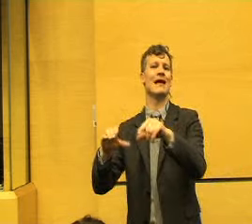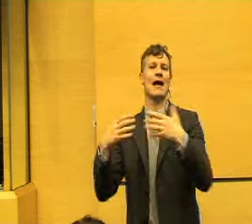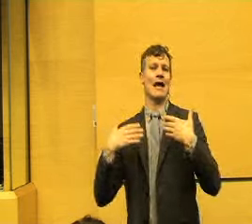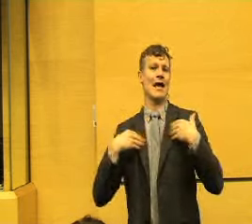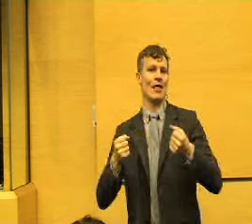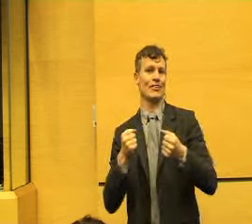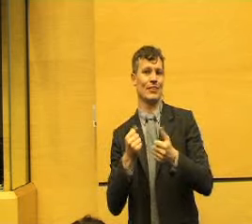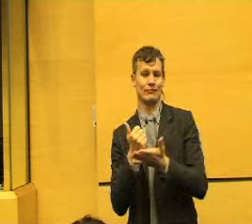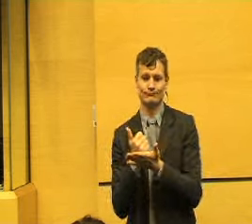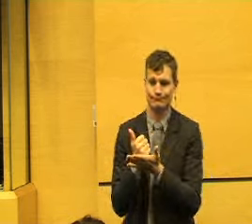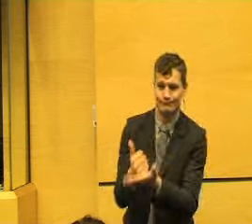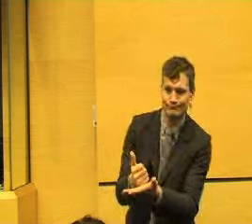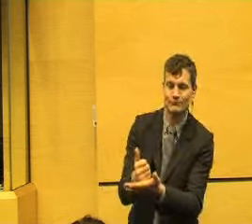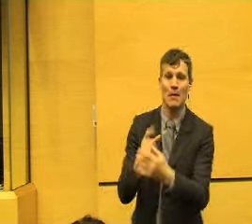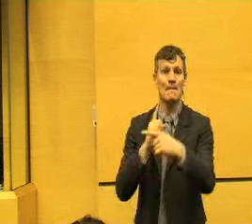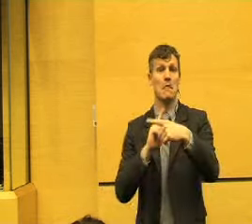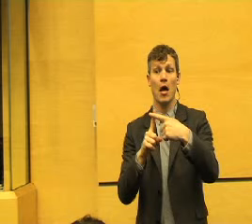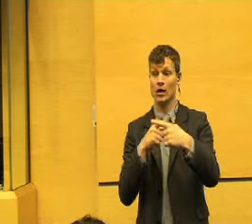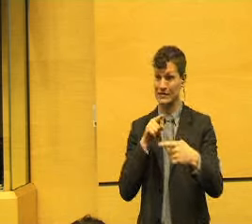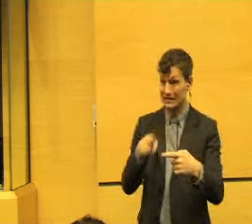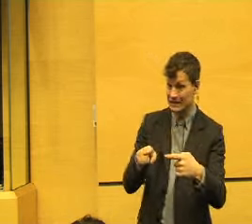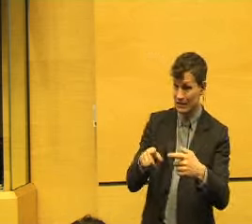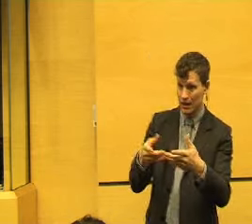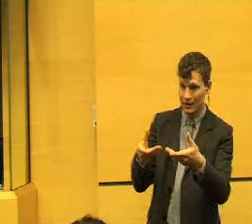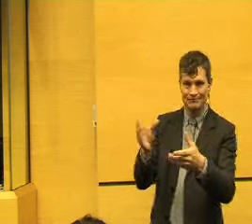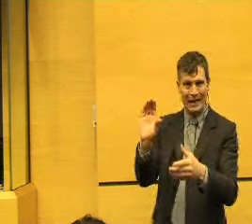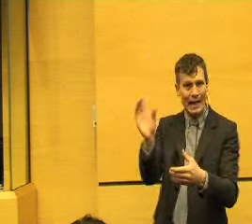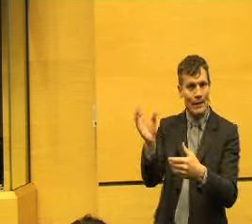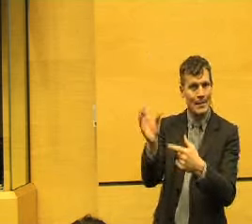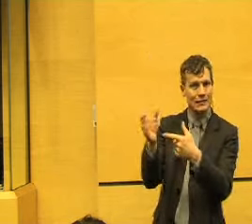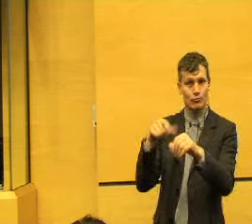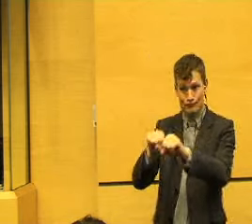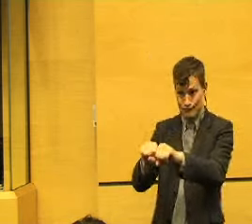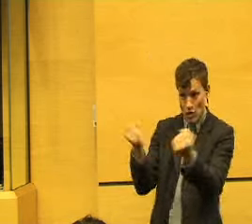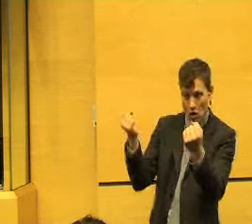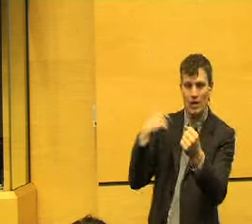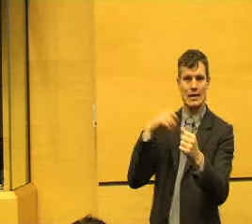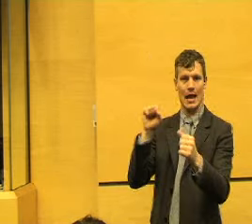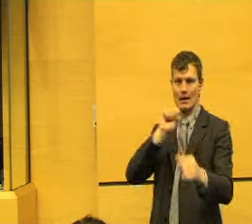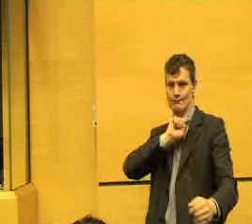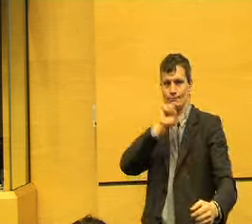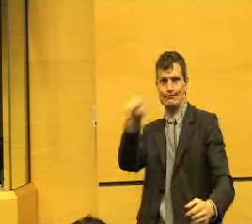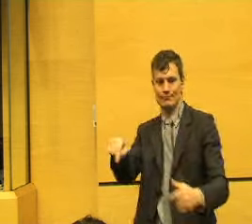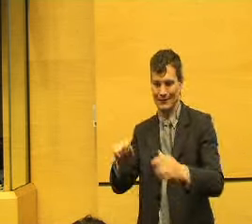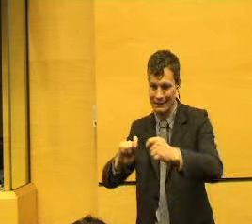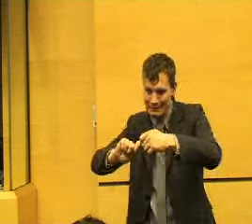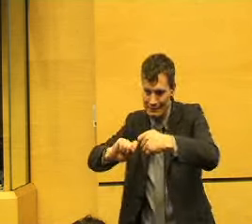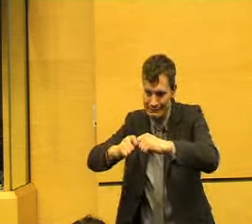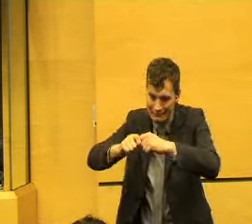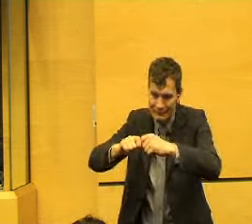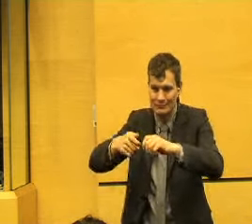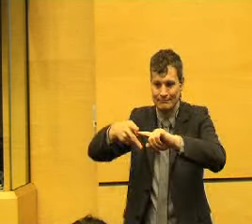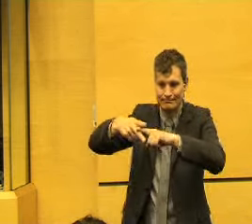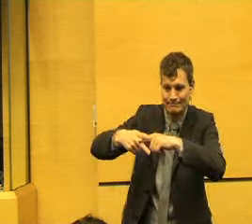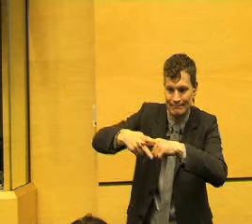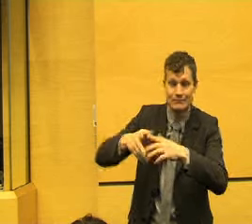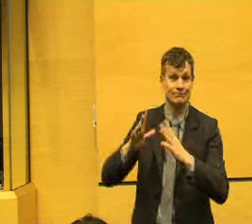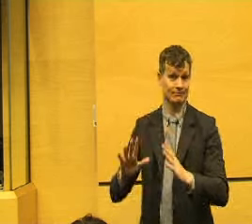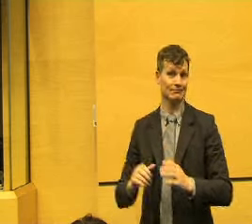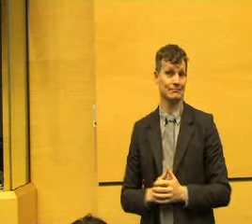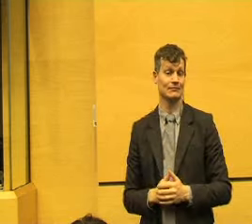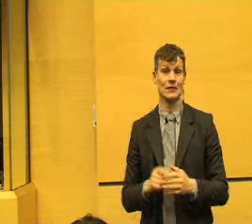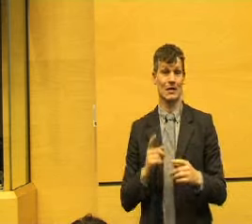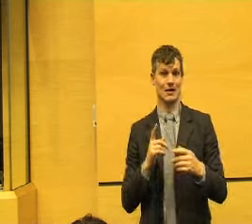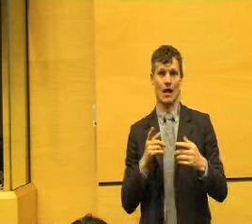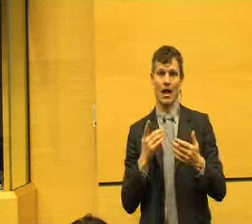of assistive devices and equipment, as well as awareness raising on their rights and health care for persons